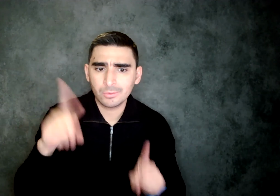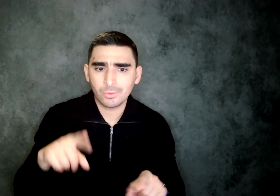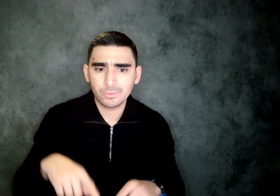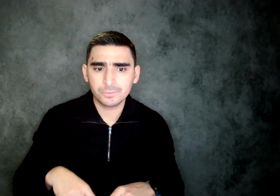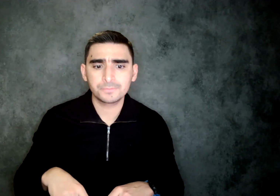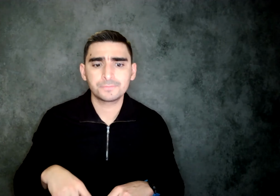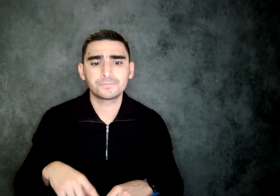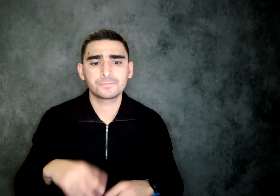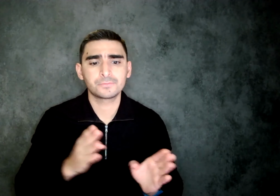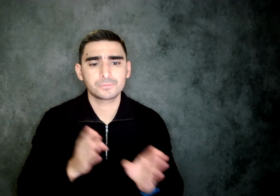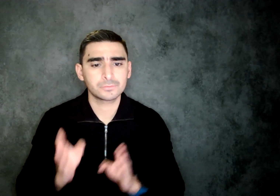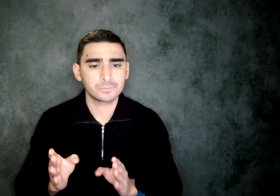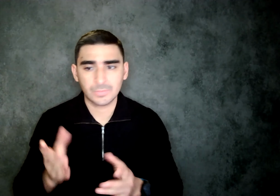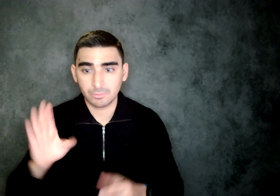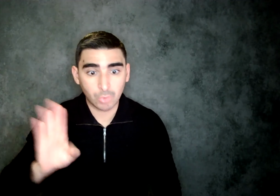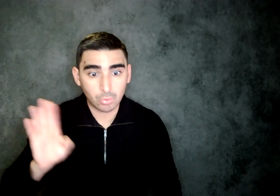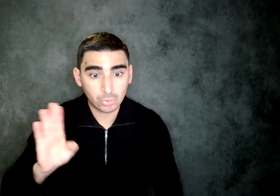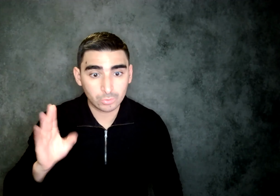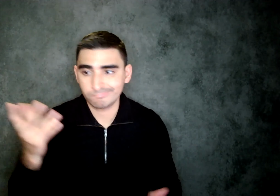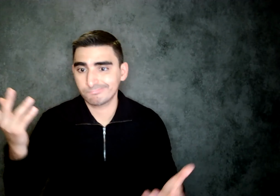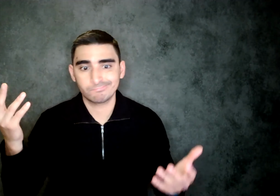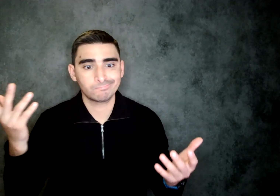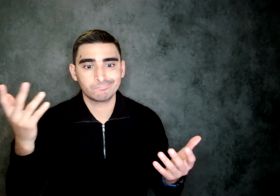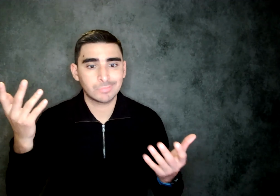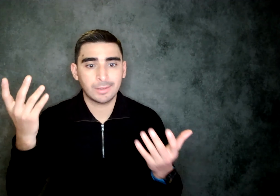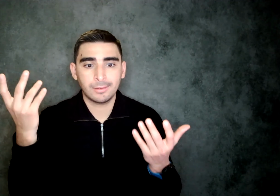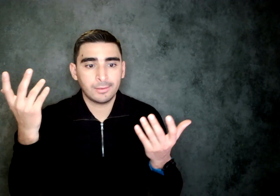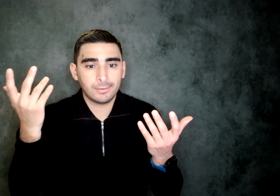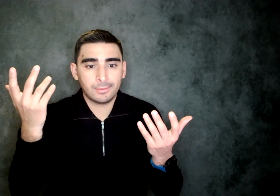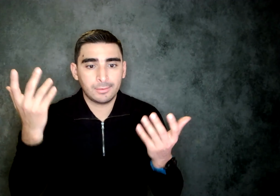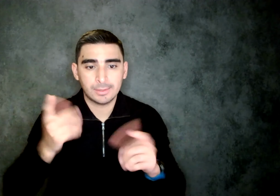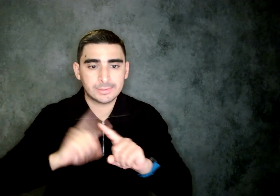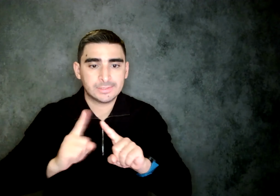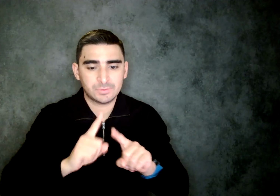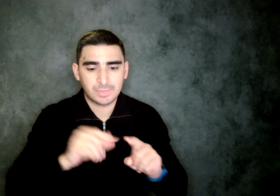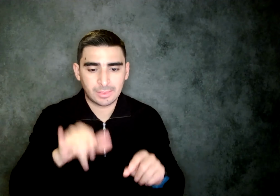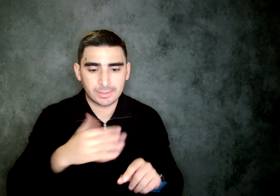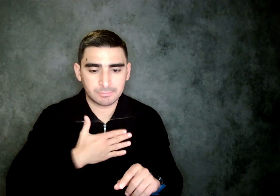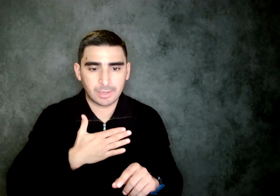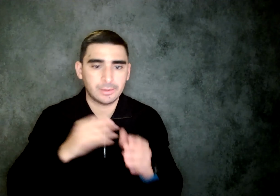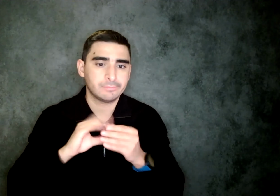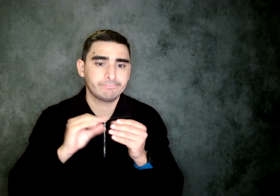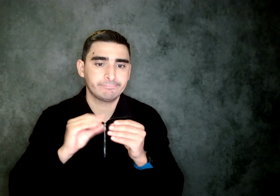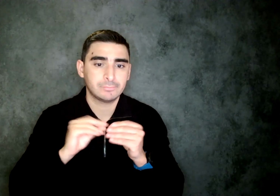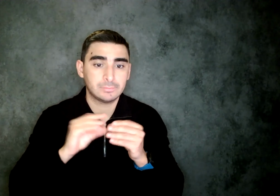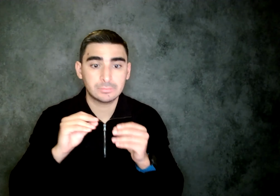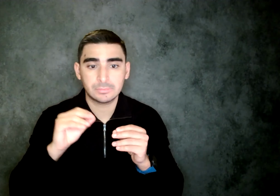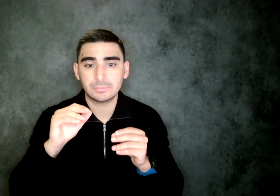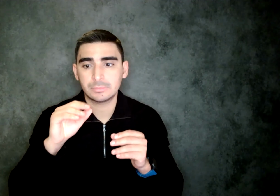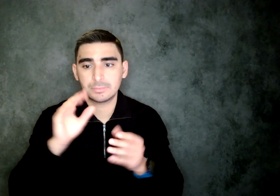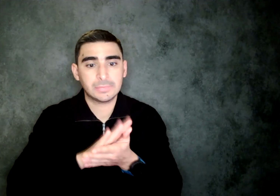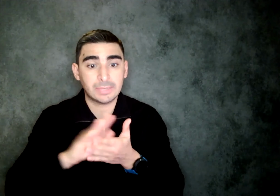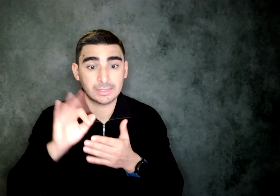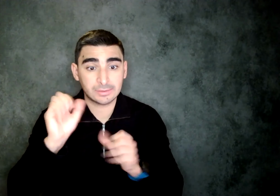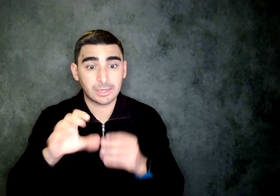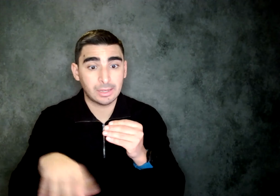Do we do that at Boulder? So I think there's many ways, but that's my thought and what I would like to see added in if that's